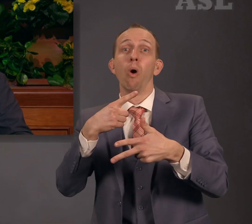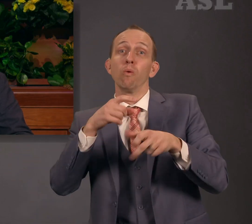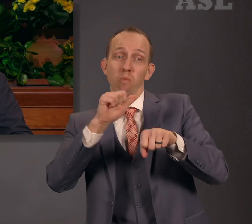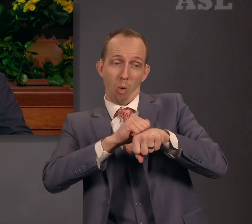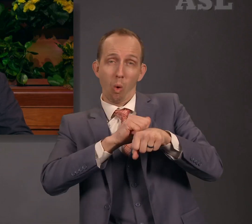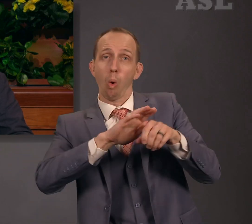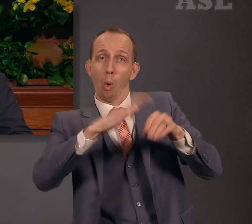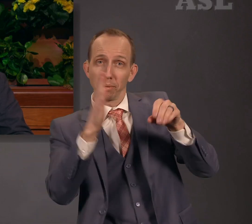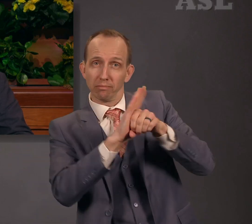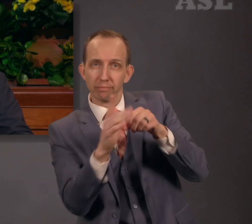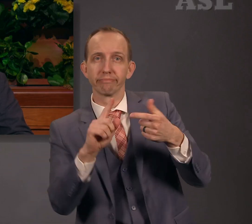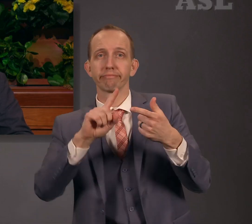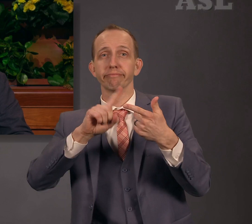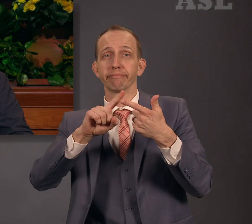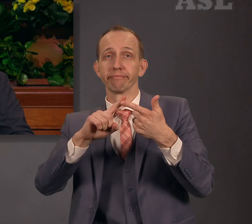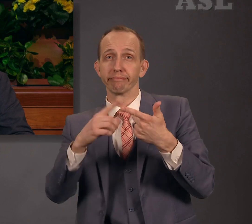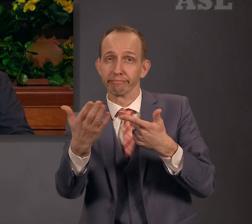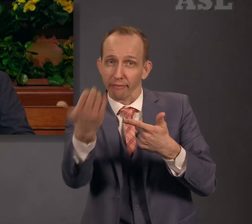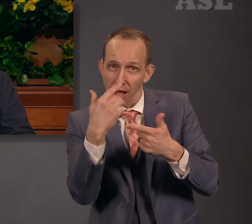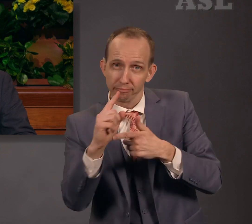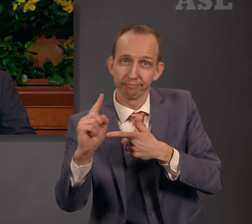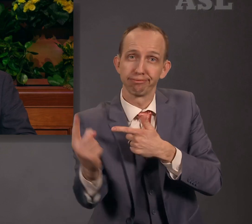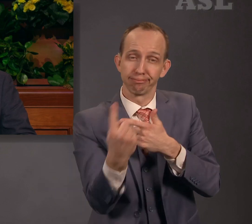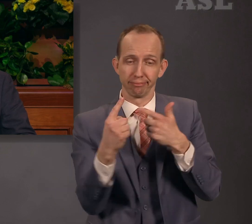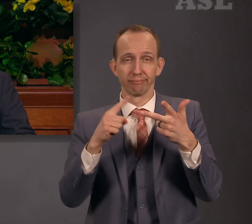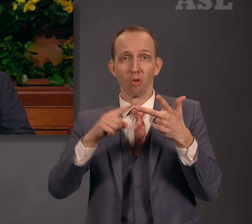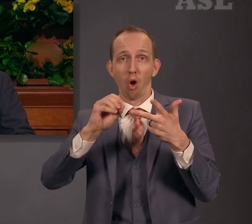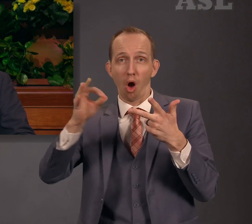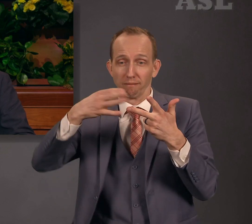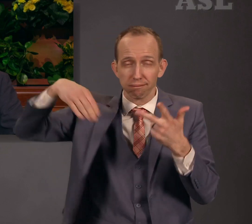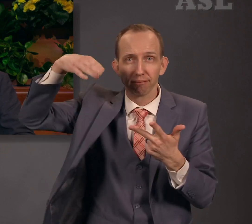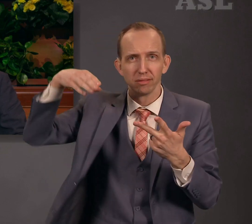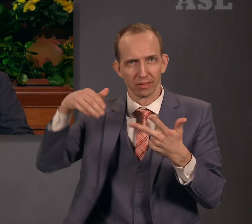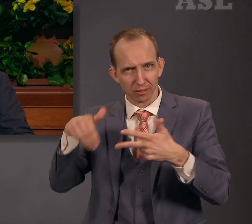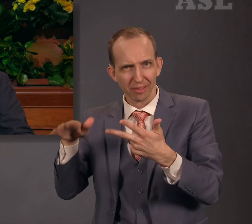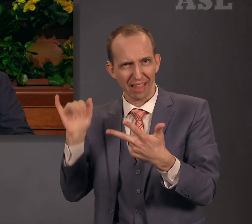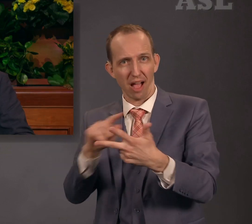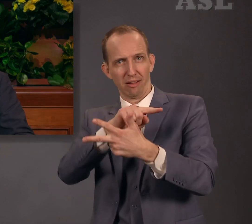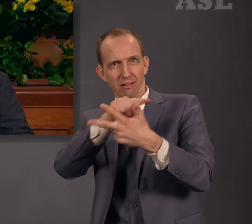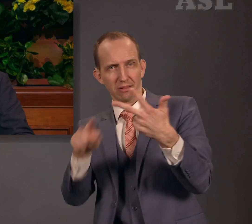go. Counsels, commandments, and